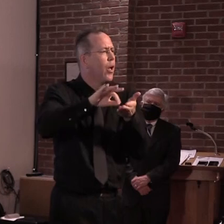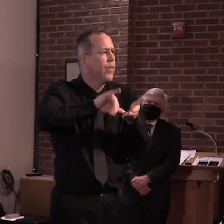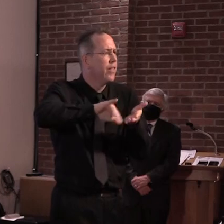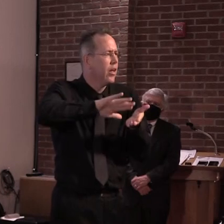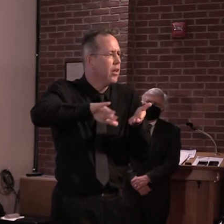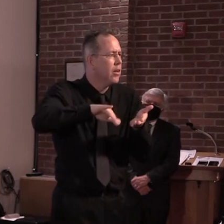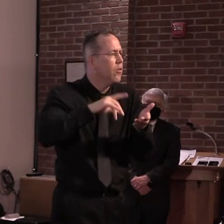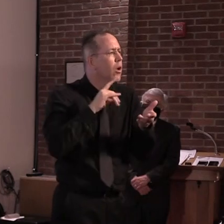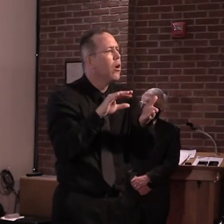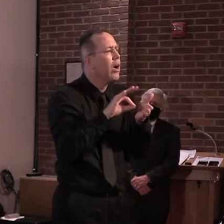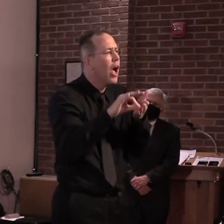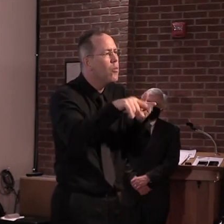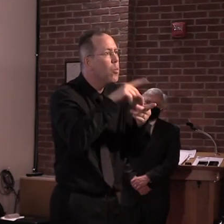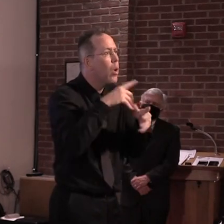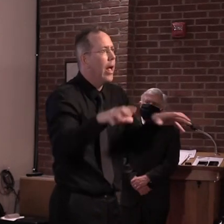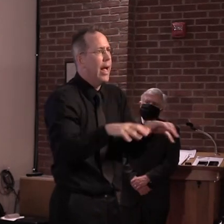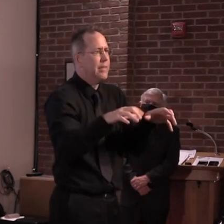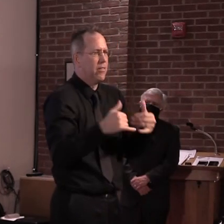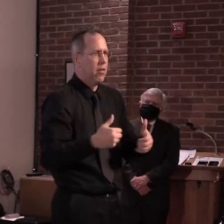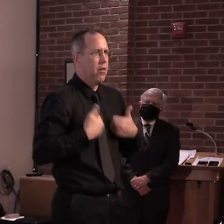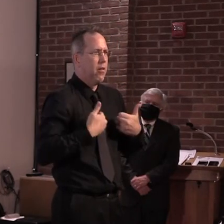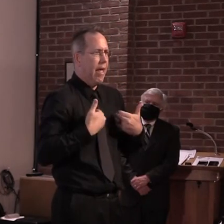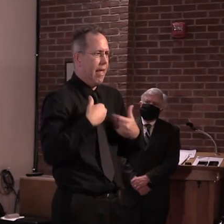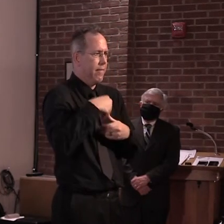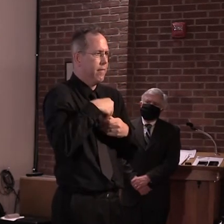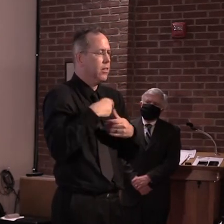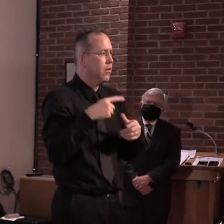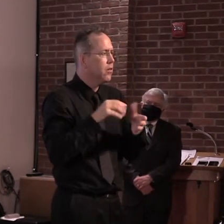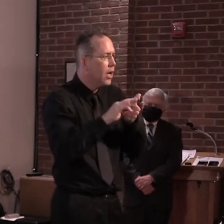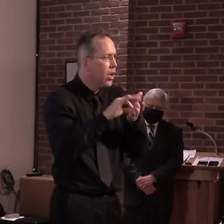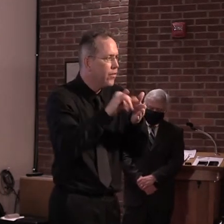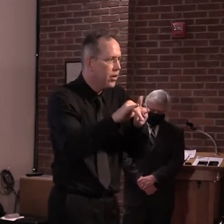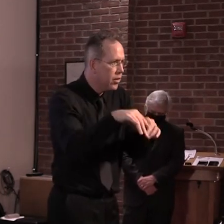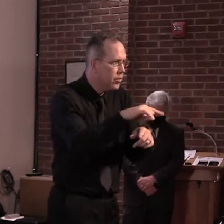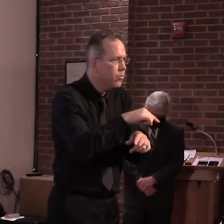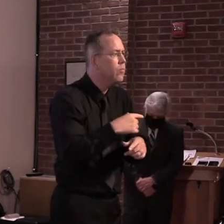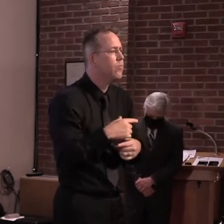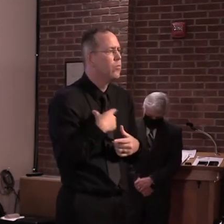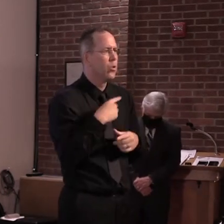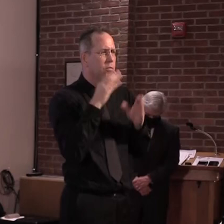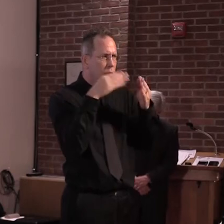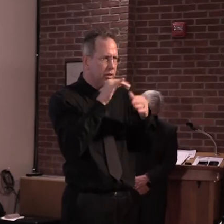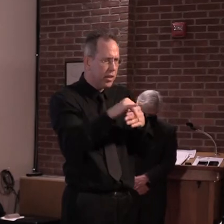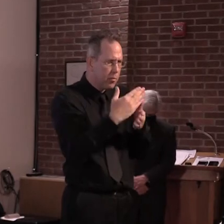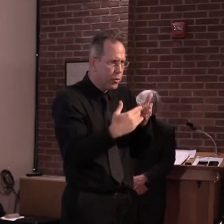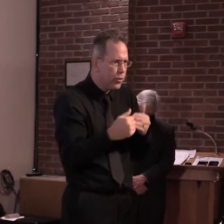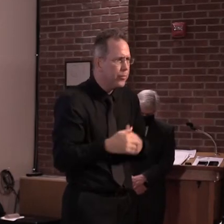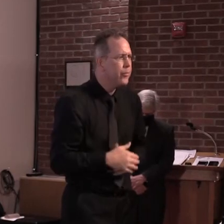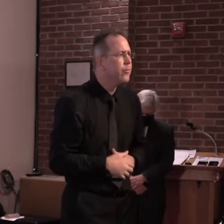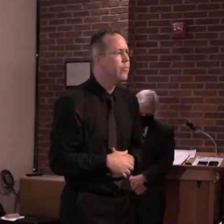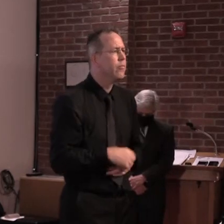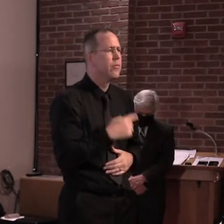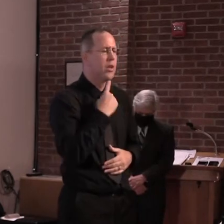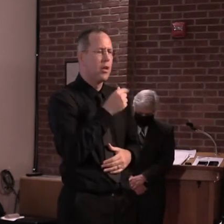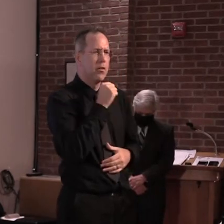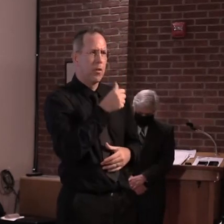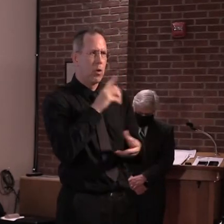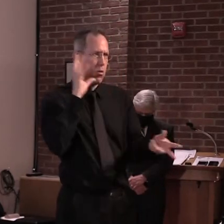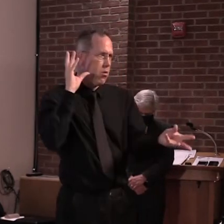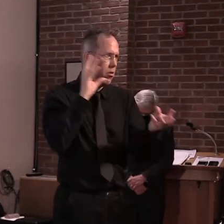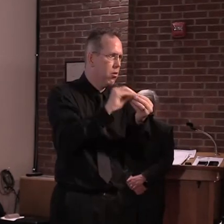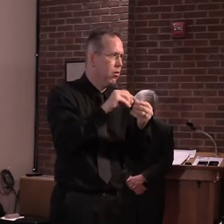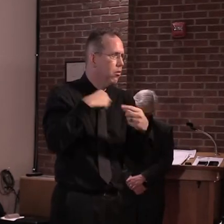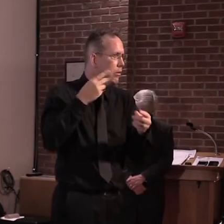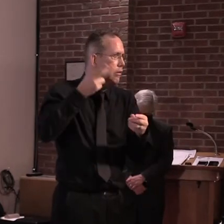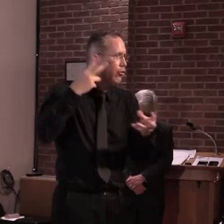them. So I think that's an important distinction for people to remember. This is an active case count, not a total case count. And then when we're talking about the active case count